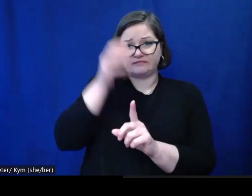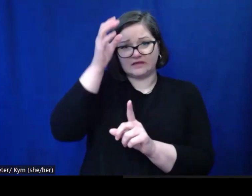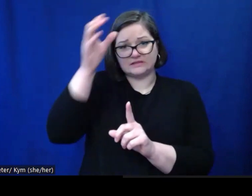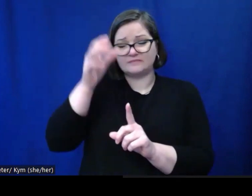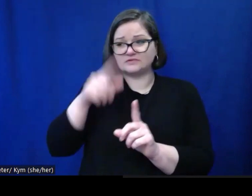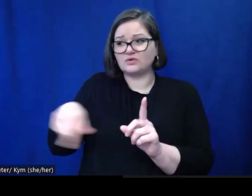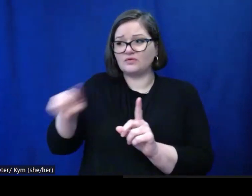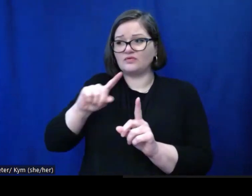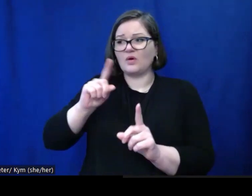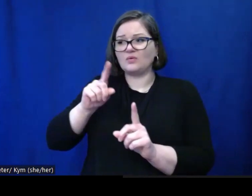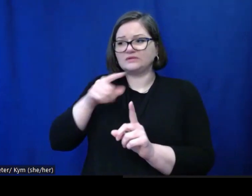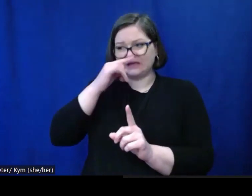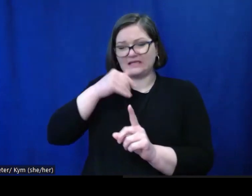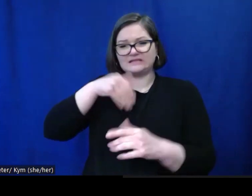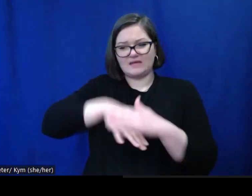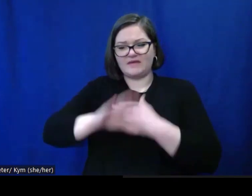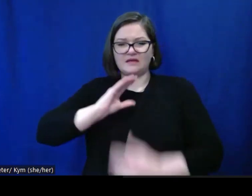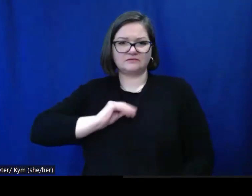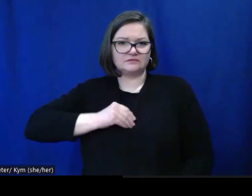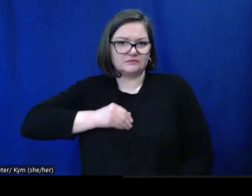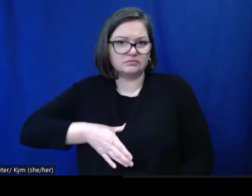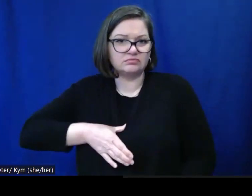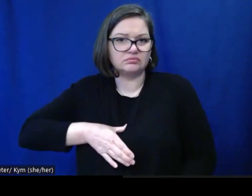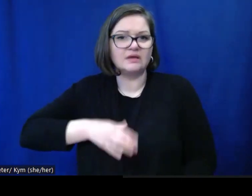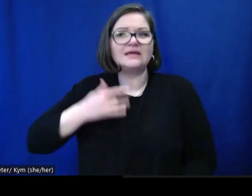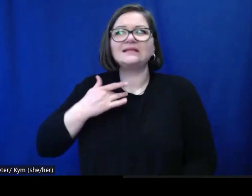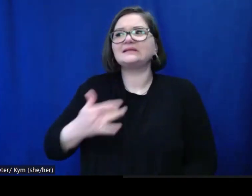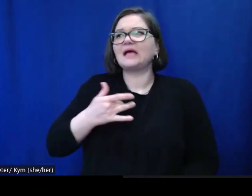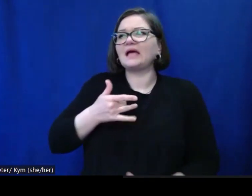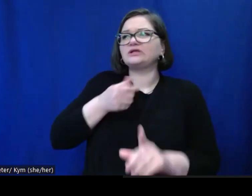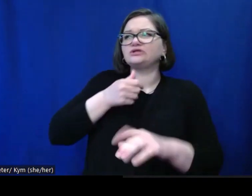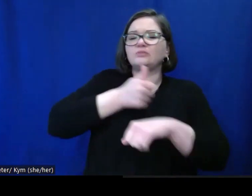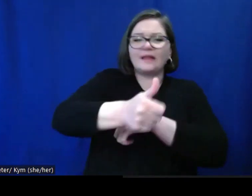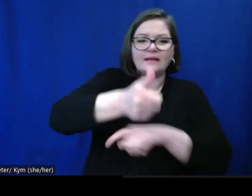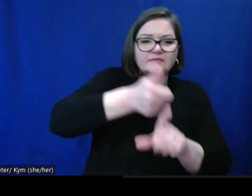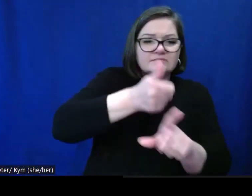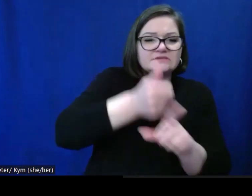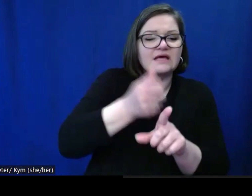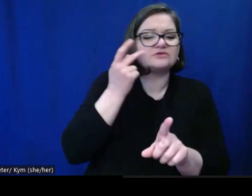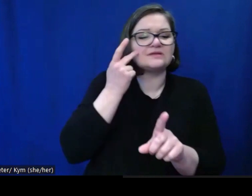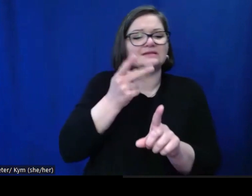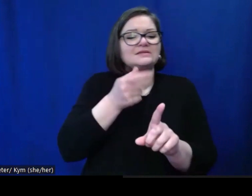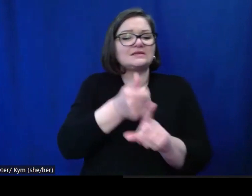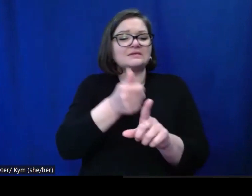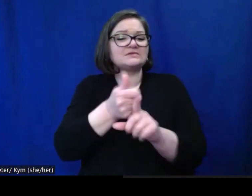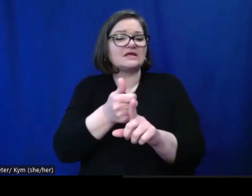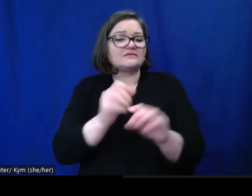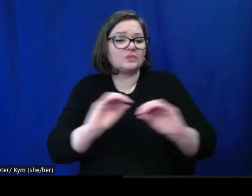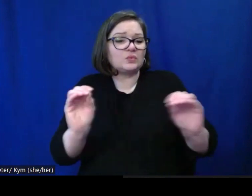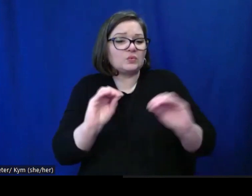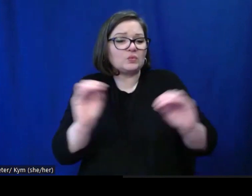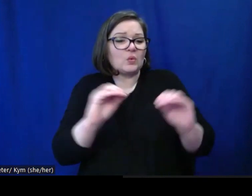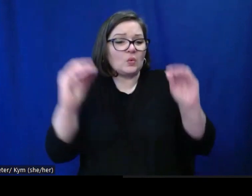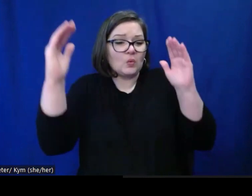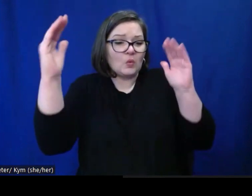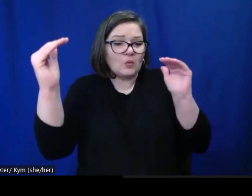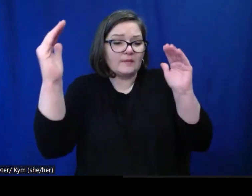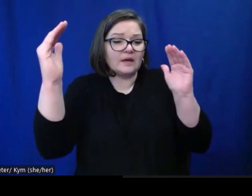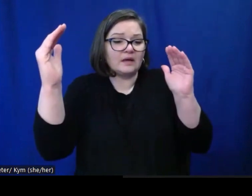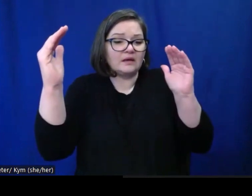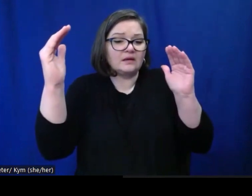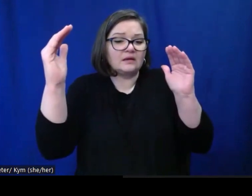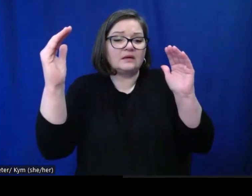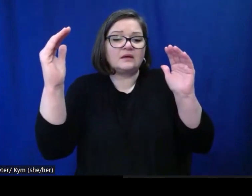low self-esteem. They tend to blame themselves or sometimes see themselves as helpless. And there's this